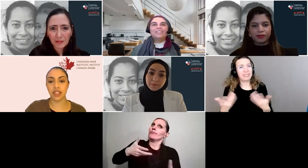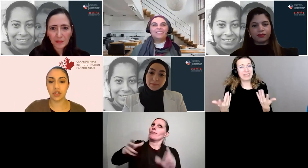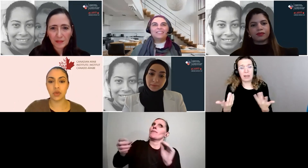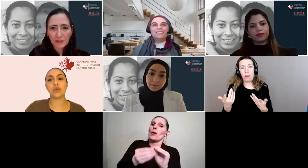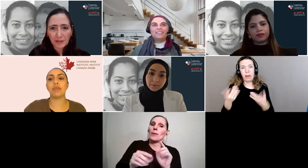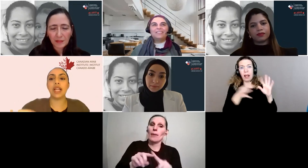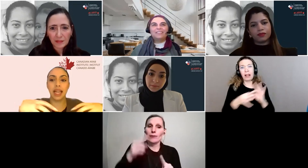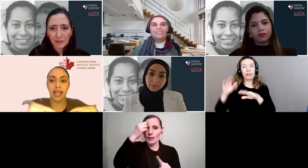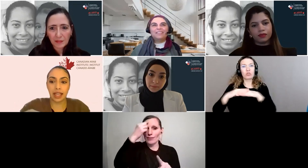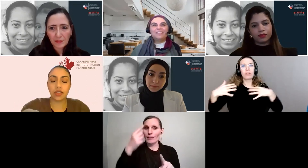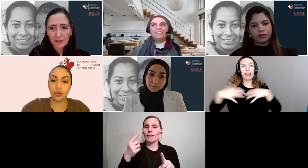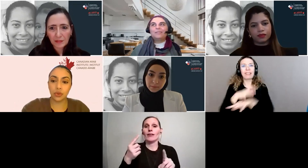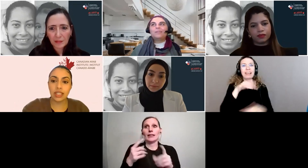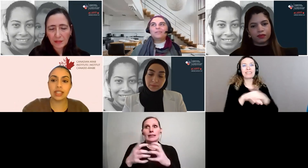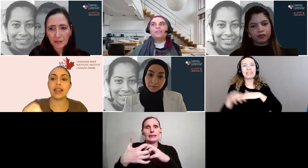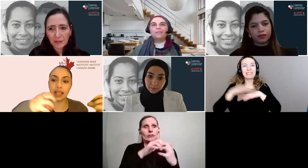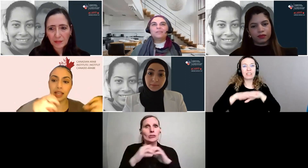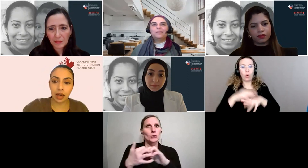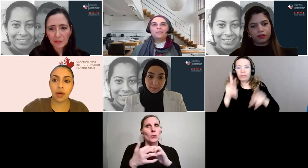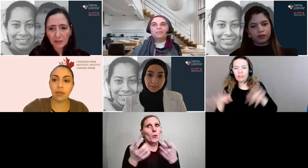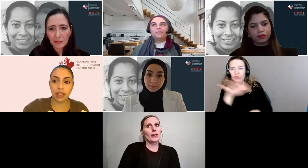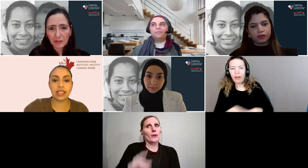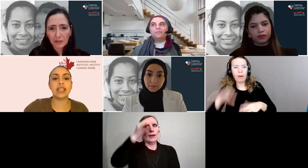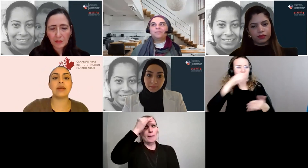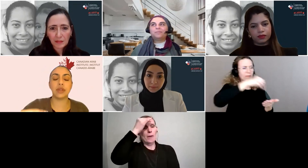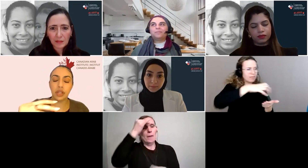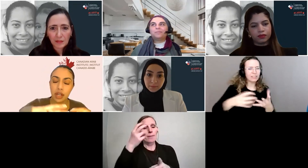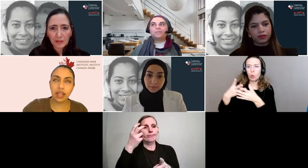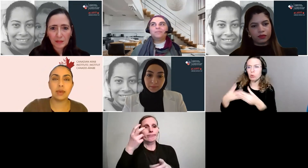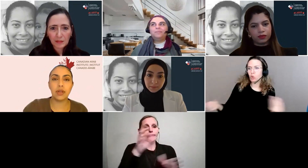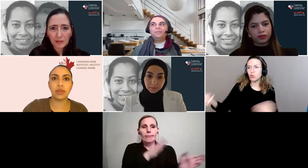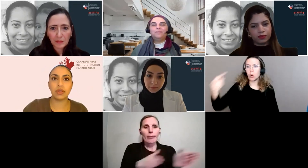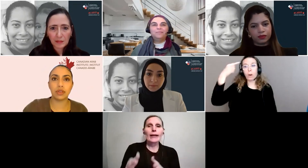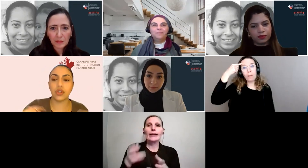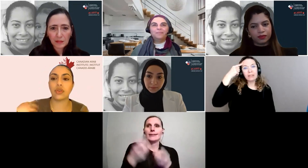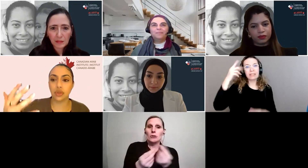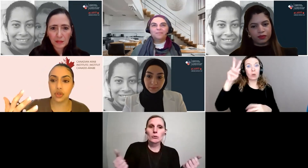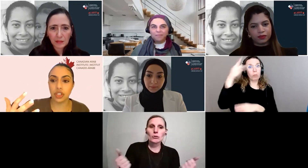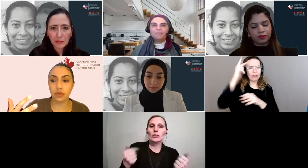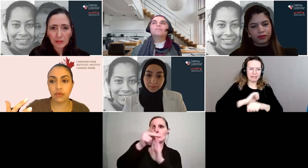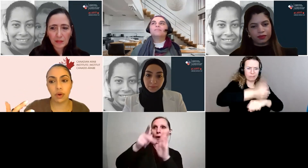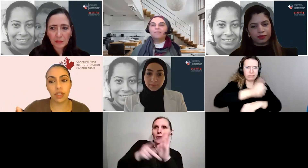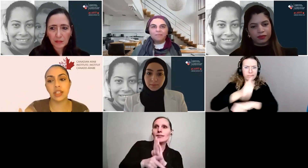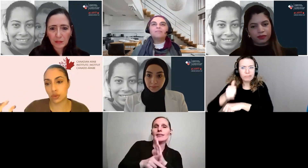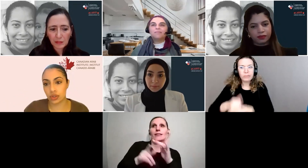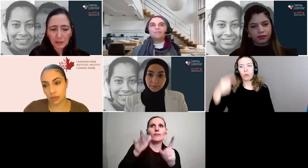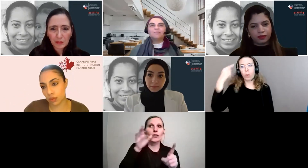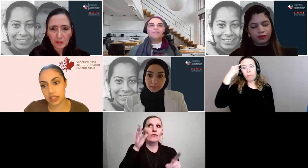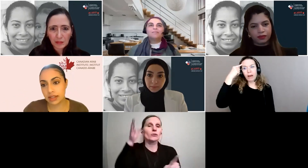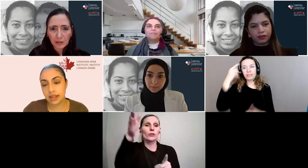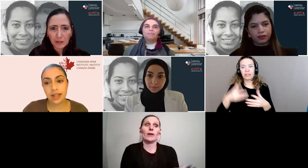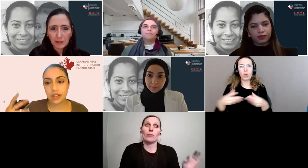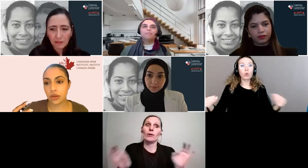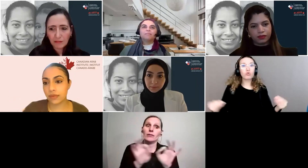of individuals when planning solutions and thinking about policy and thinking about, you know, the solutions moving forward is crucial and